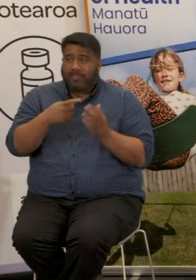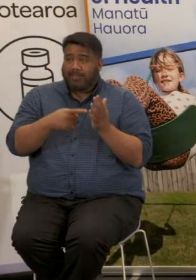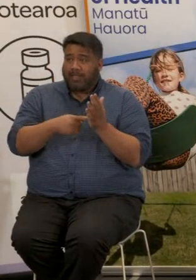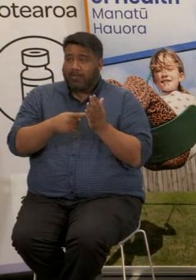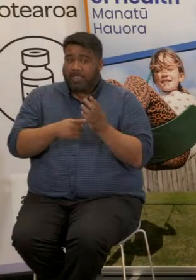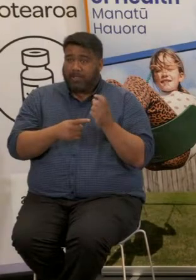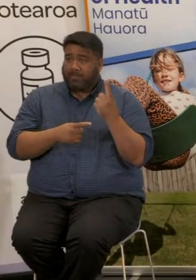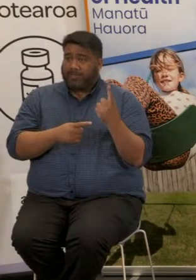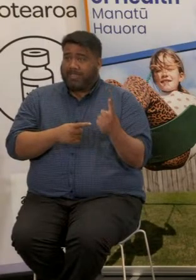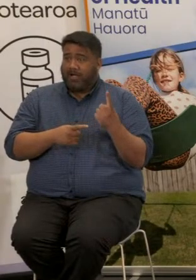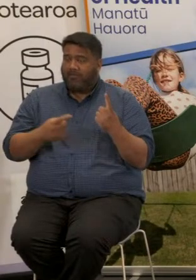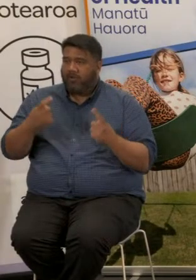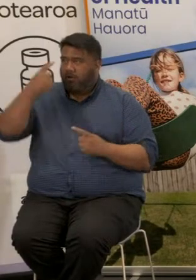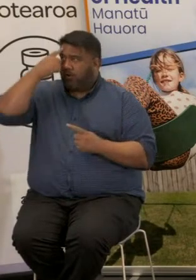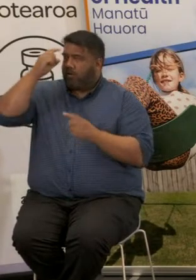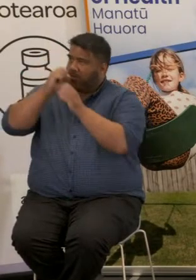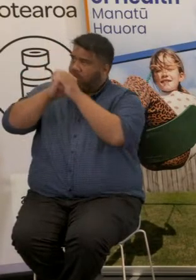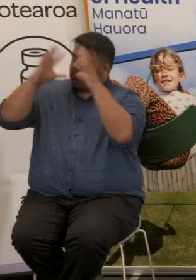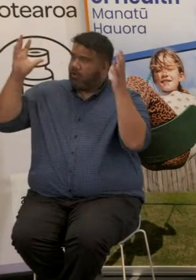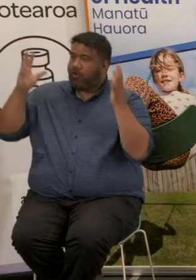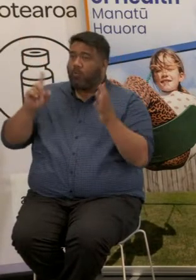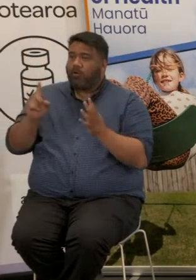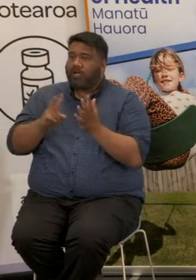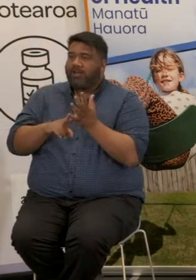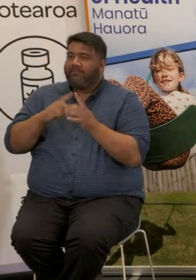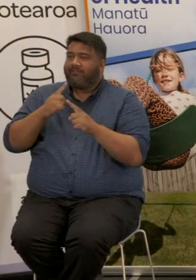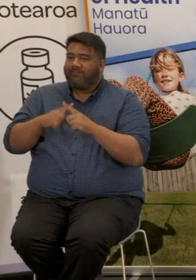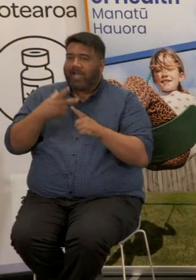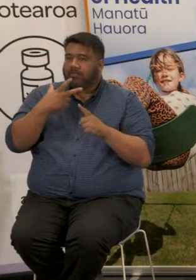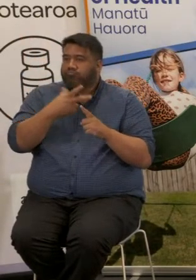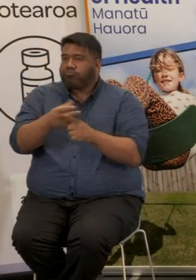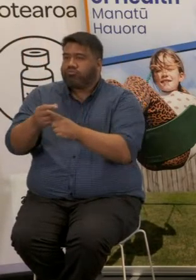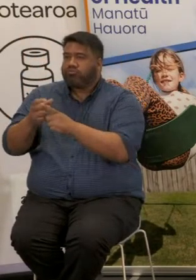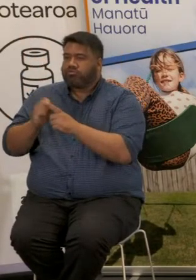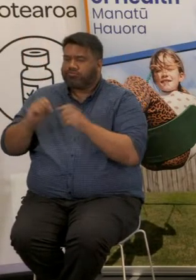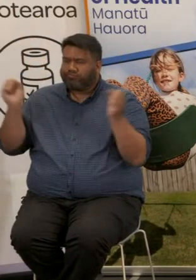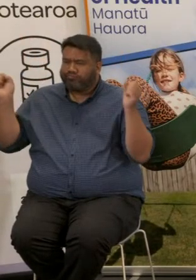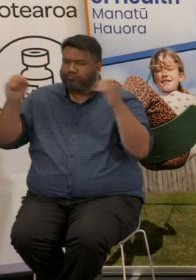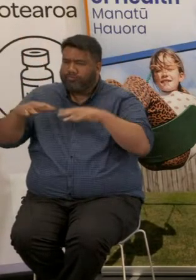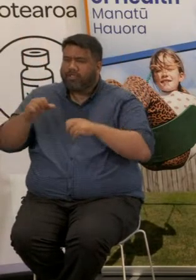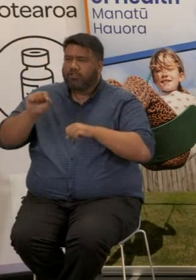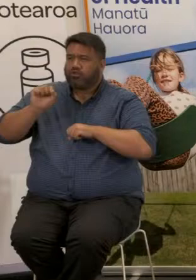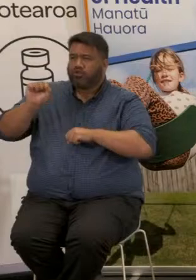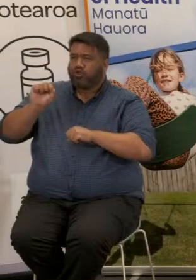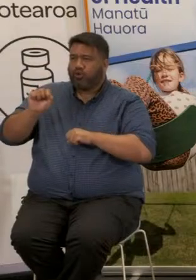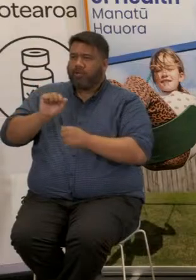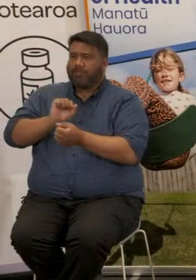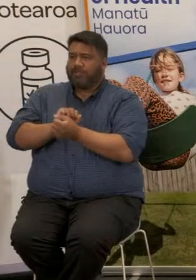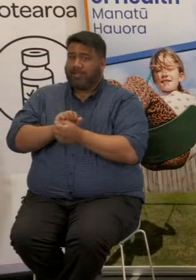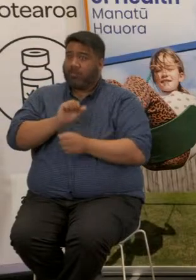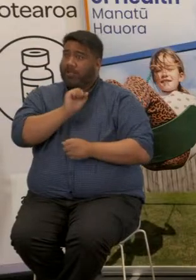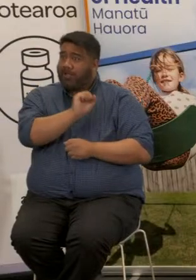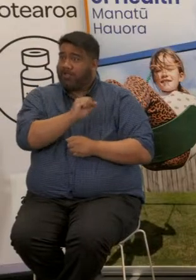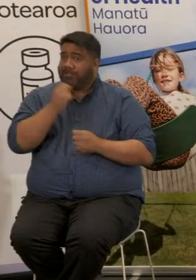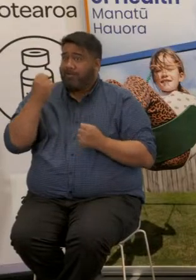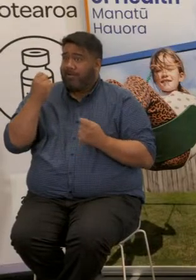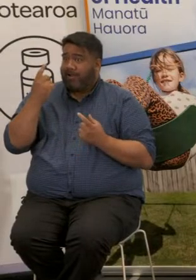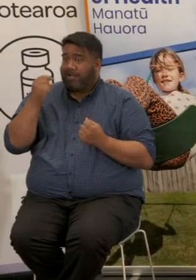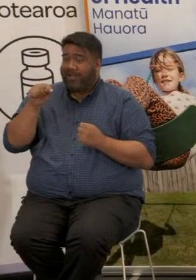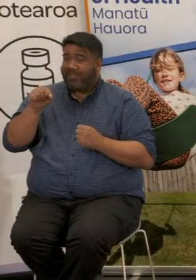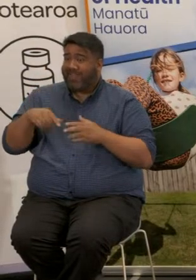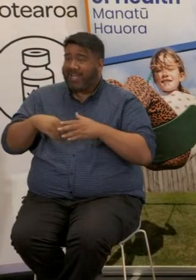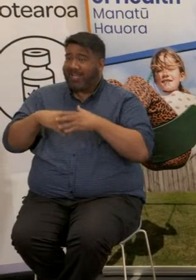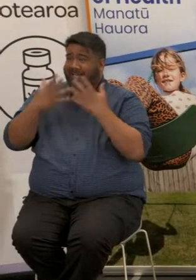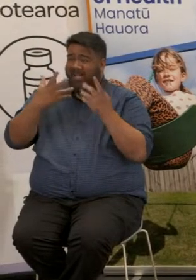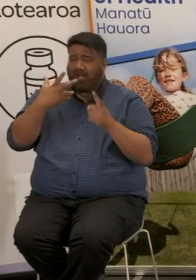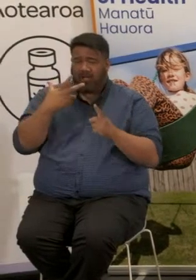initial idea of the Vaxathon, and I certainly enjoyed being part of that day, and it was great to see we just cracked that 130,000 doses delivered on the day, and I think it